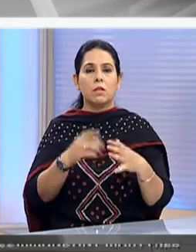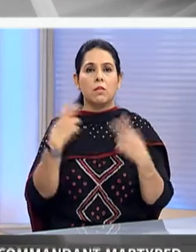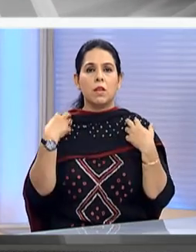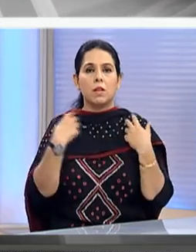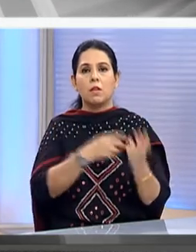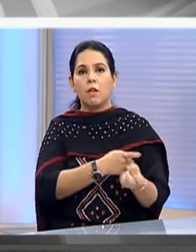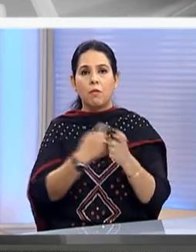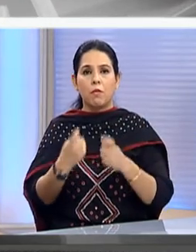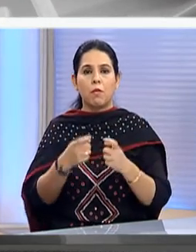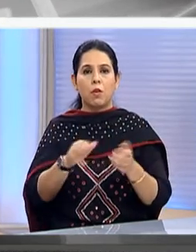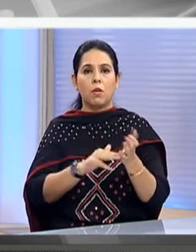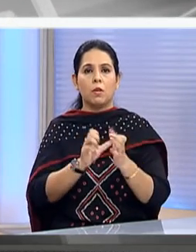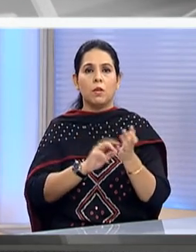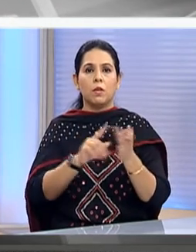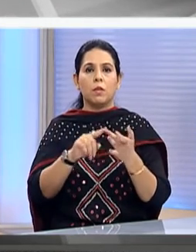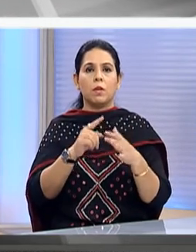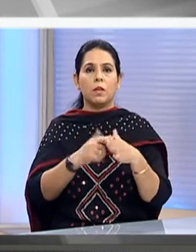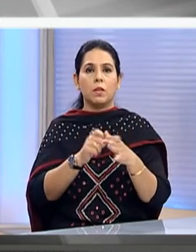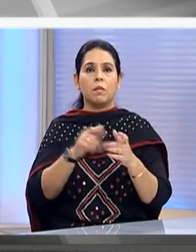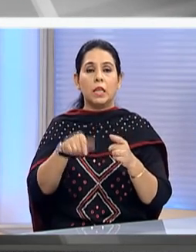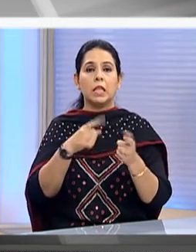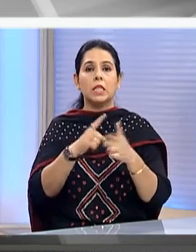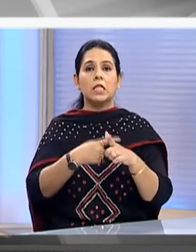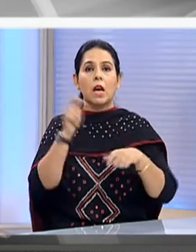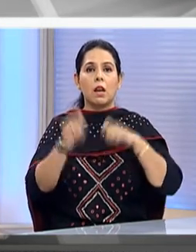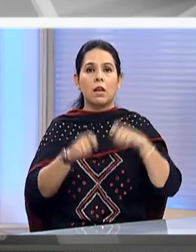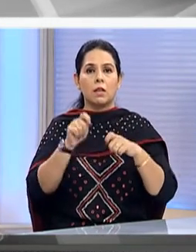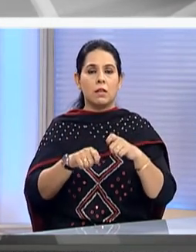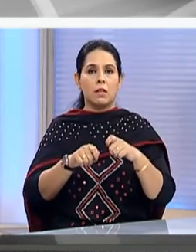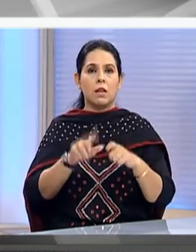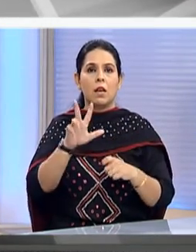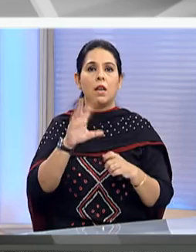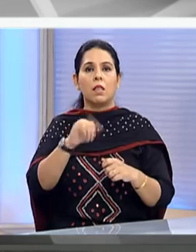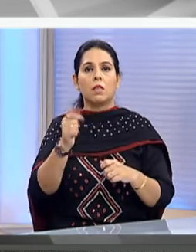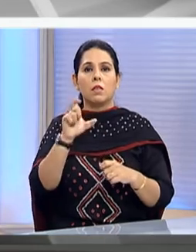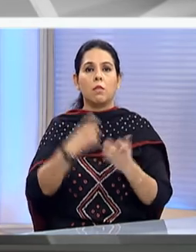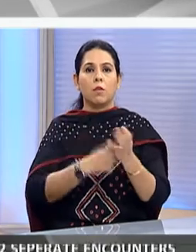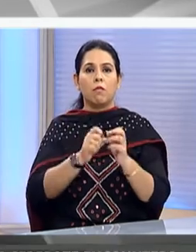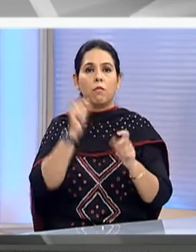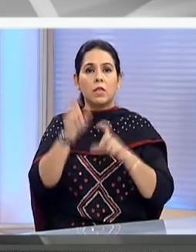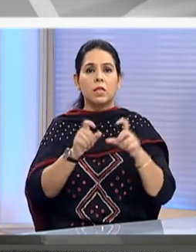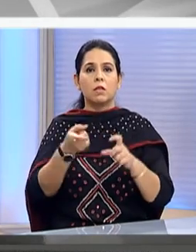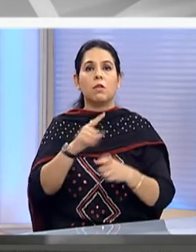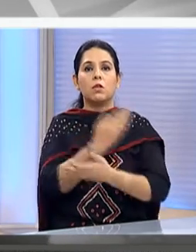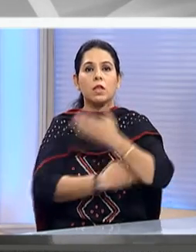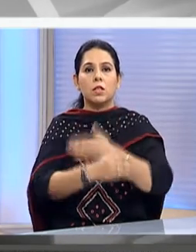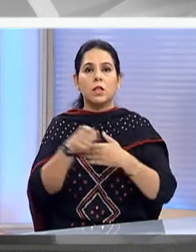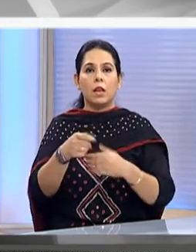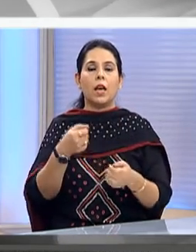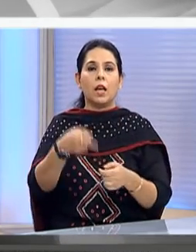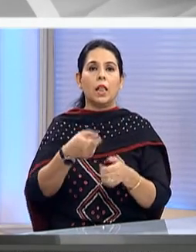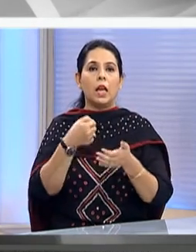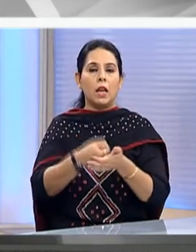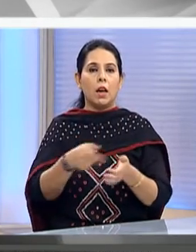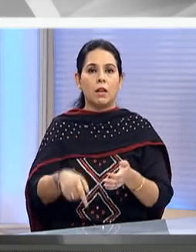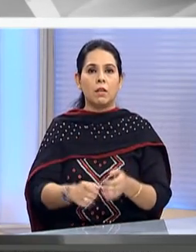of the commandant have been brought to Mihijam in Jharkhand. 8 other CRPF personnel were also injured